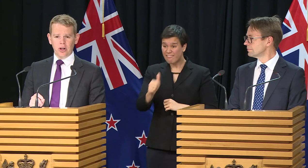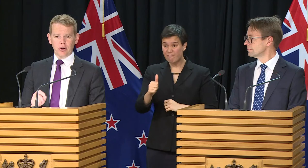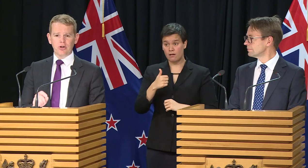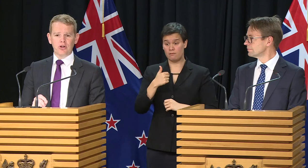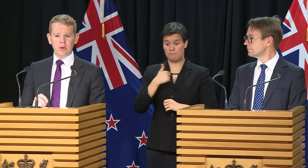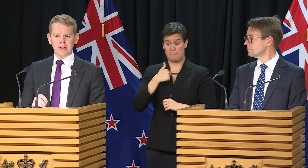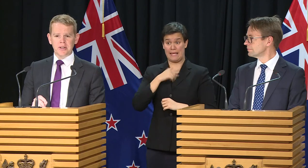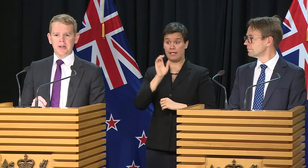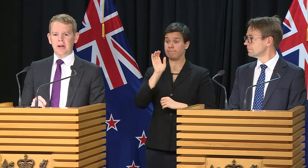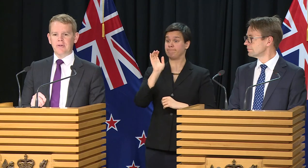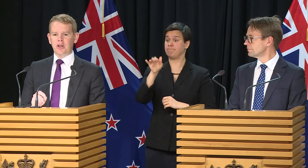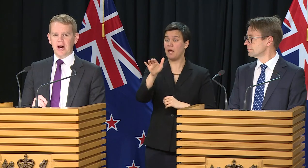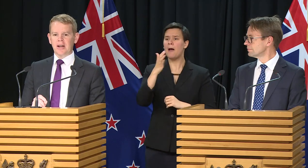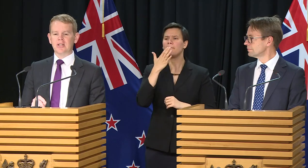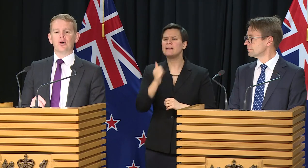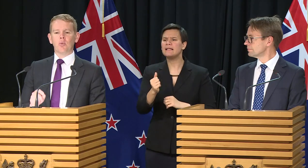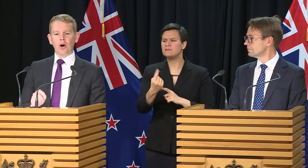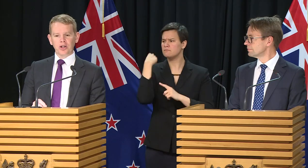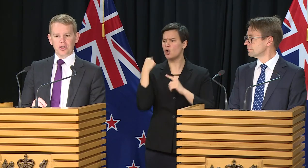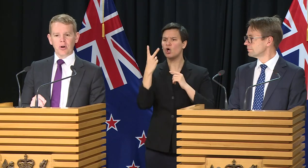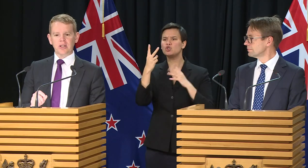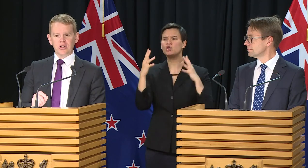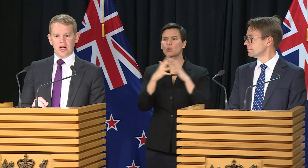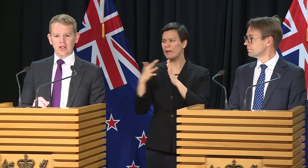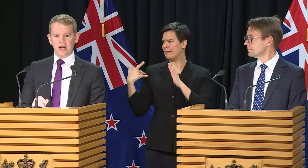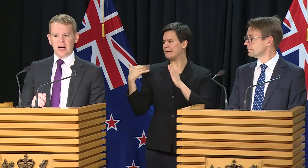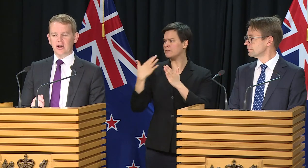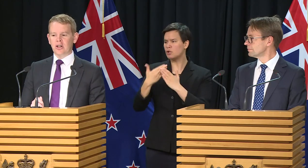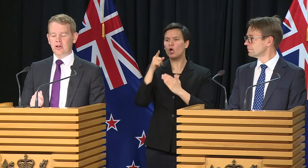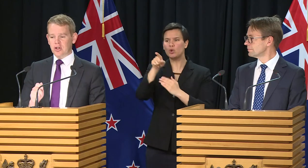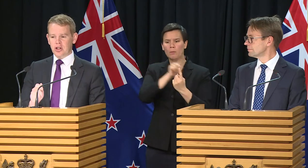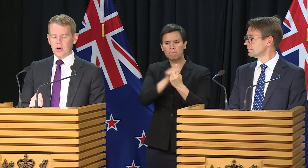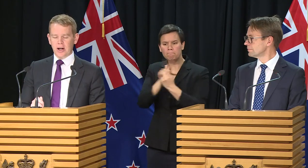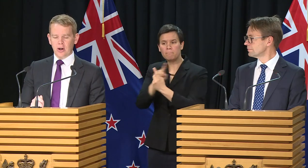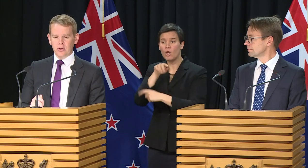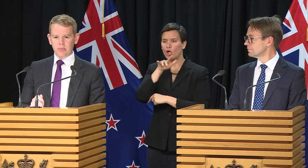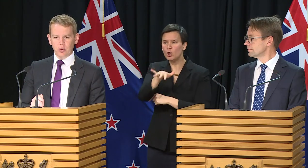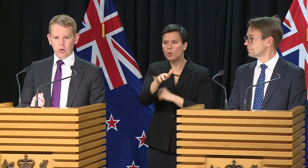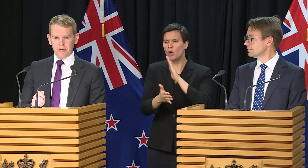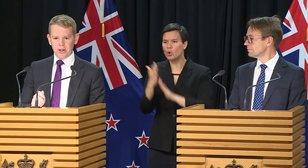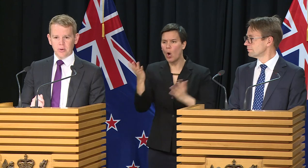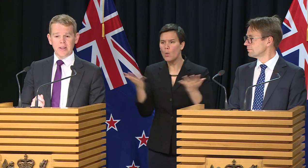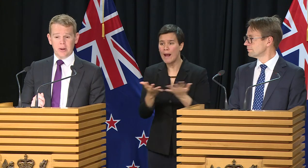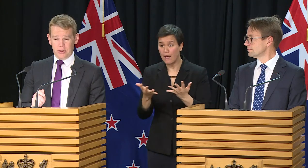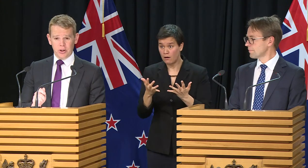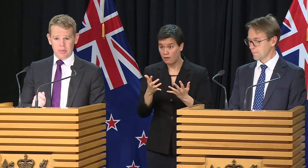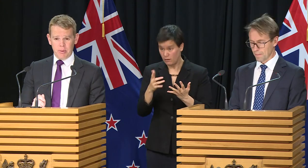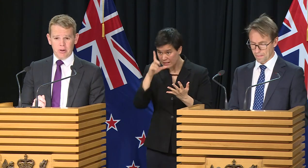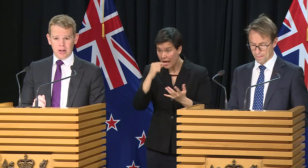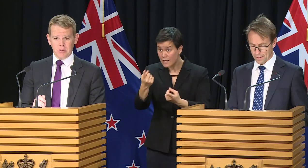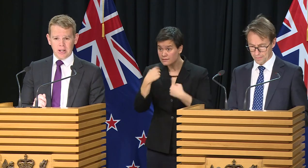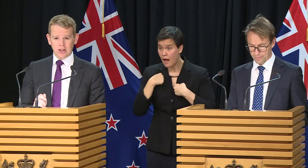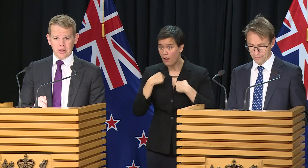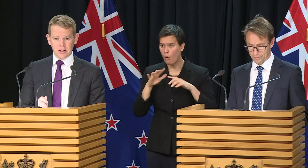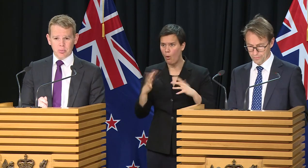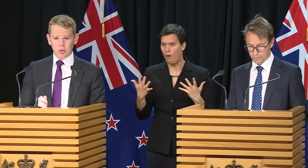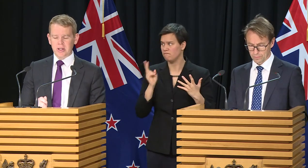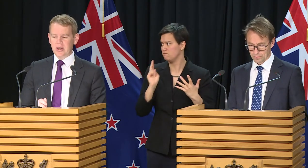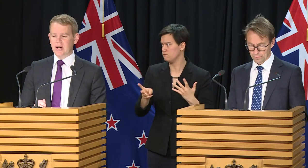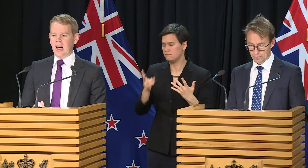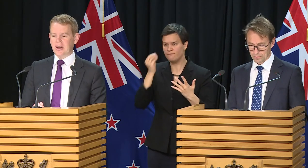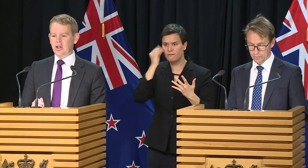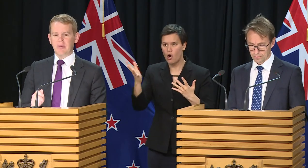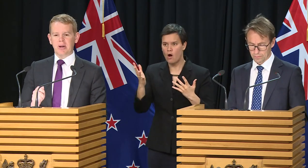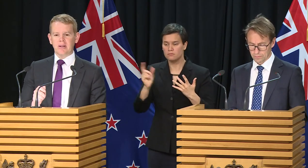last fortnight, could you do it? If you can't, what are you doing to change that? Are you going to use the QR code more frequently? That would certainly be my recommendation at this